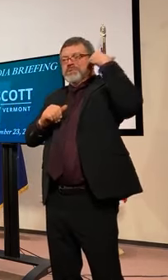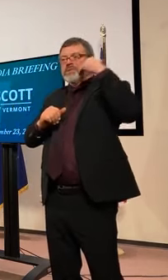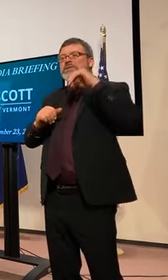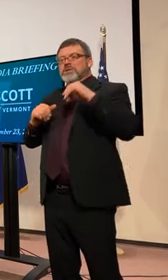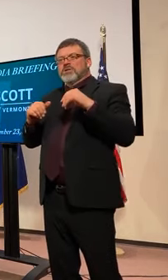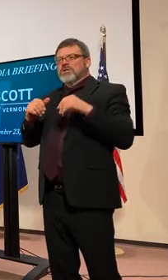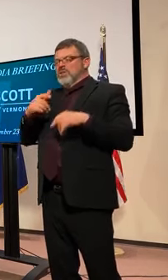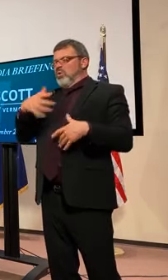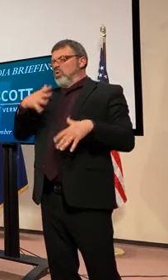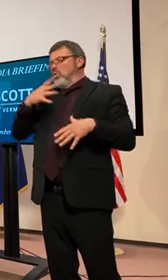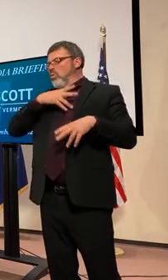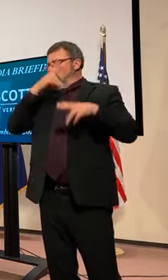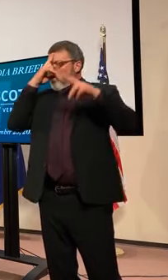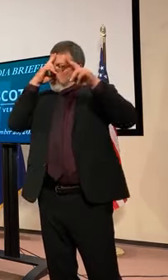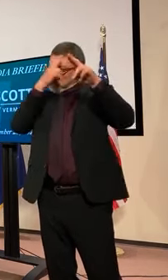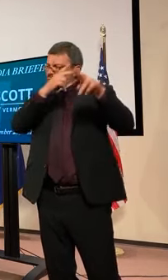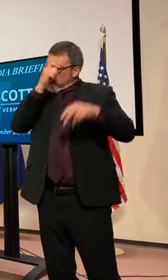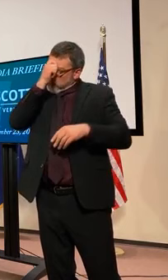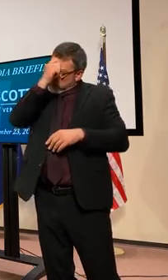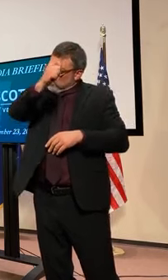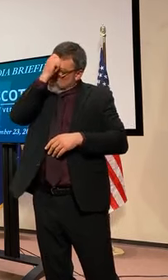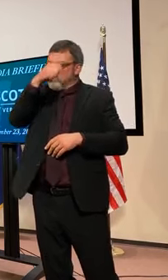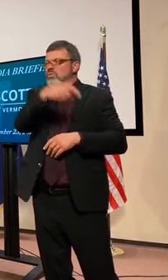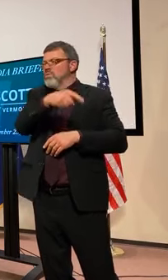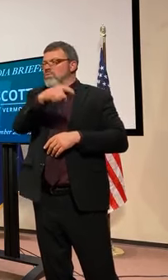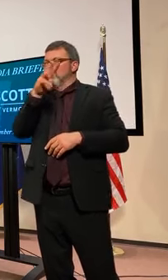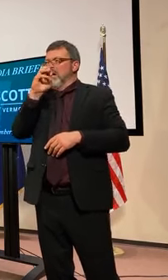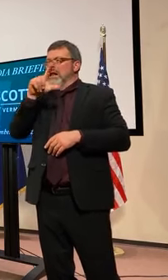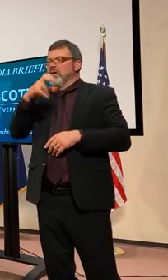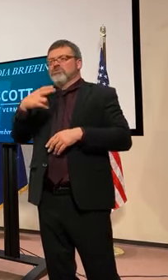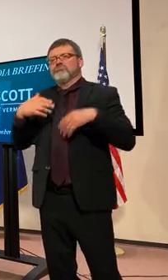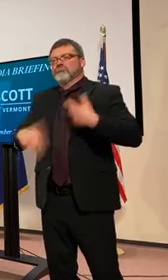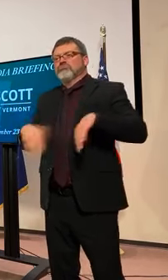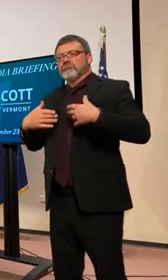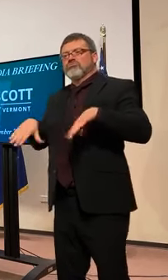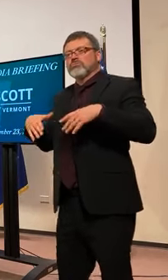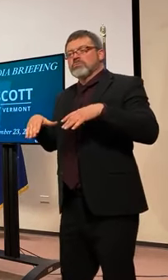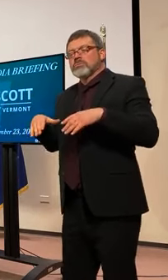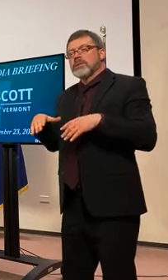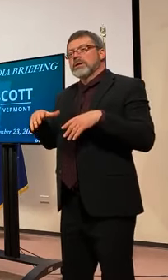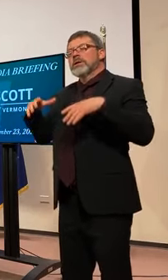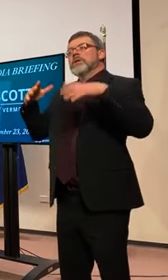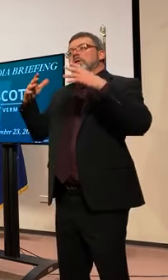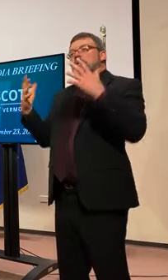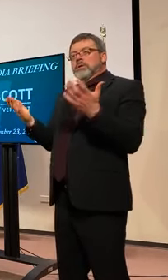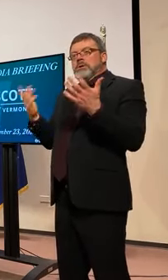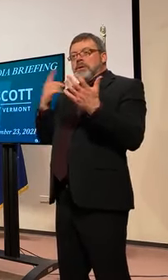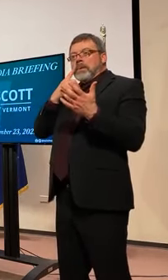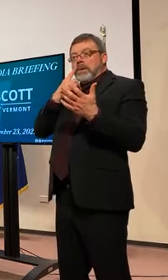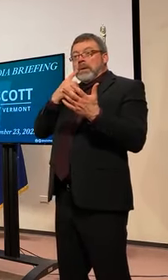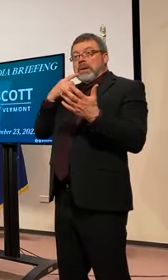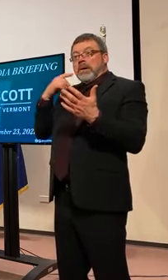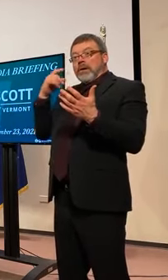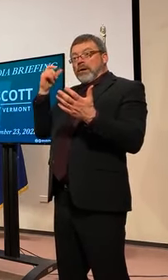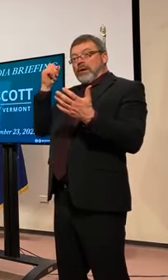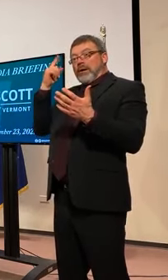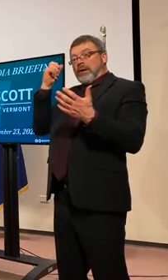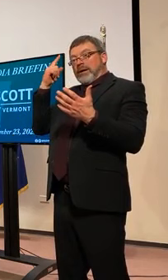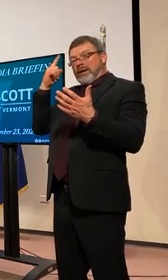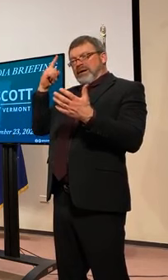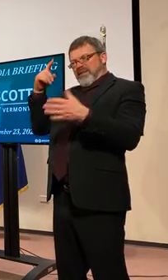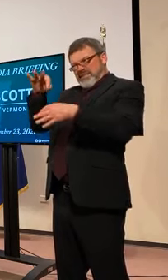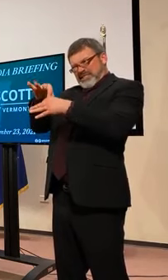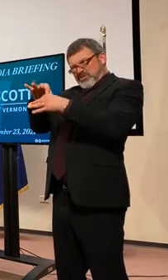for him, but we have a long ways to go before the election. I would